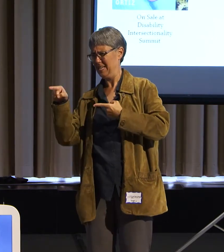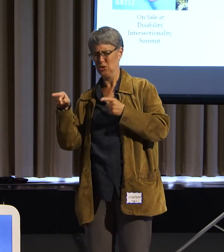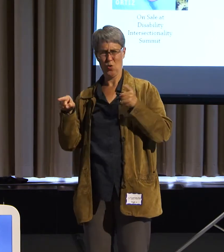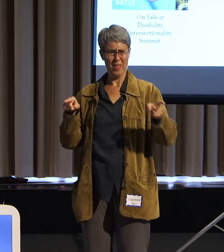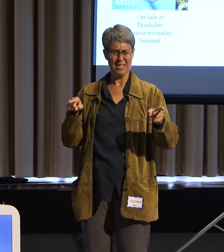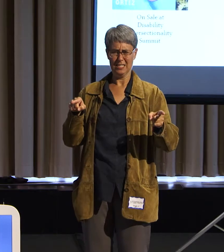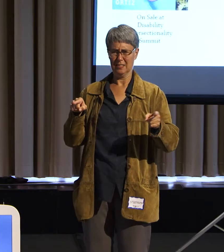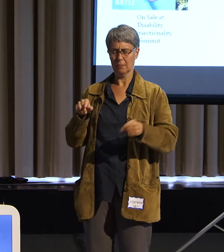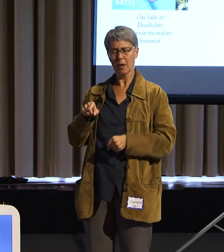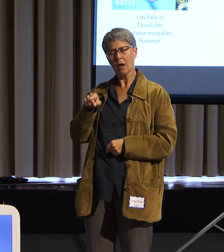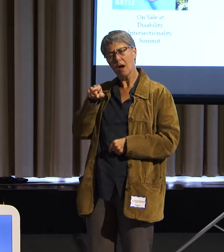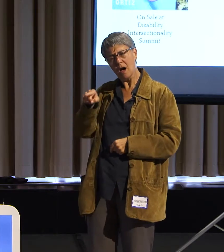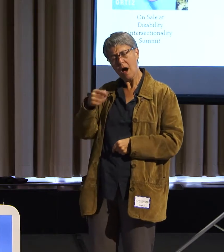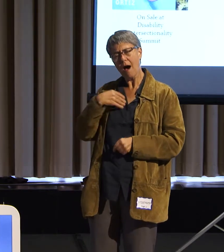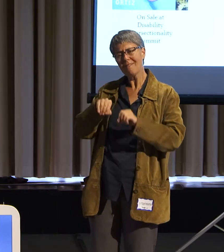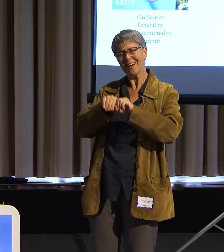example.